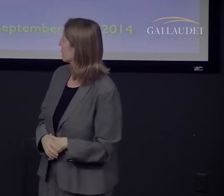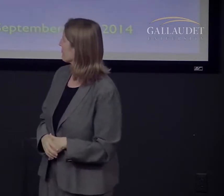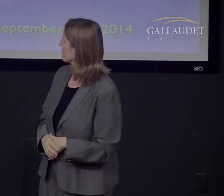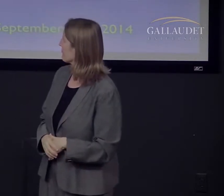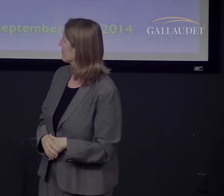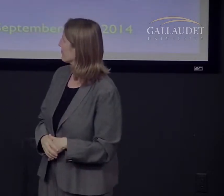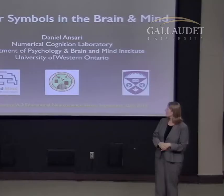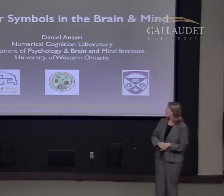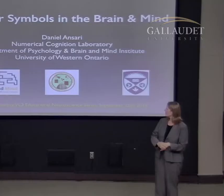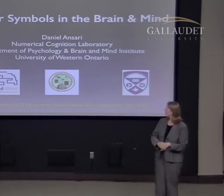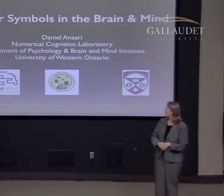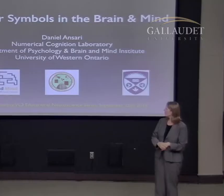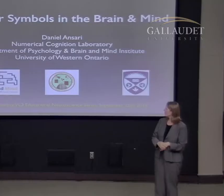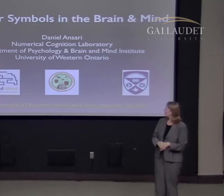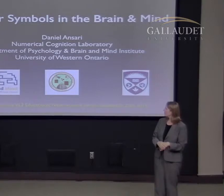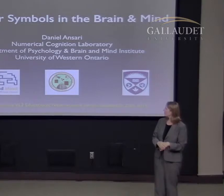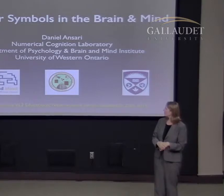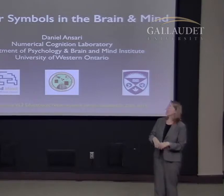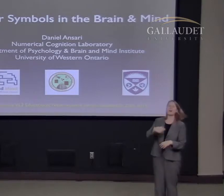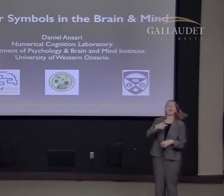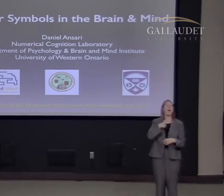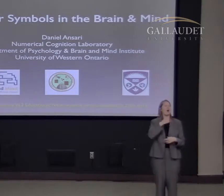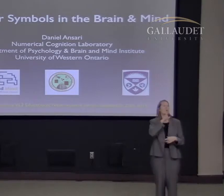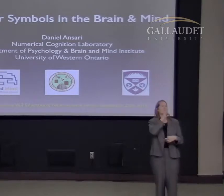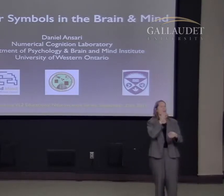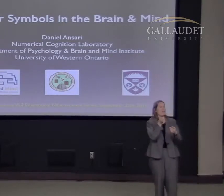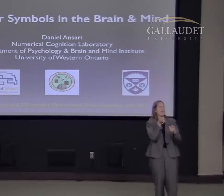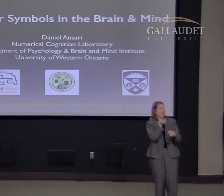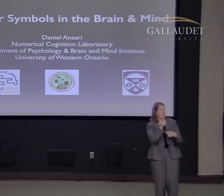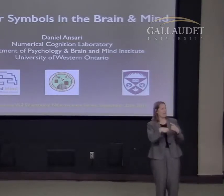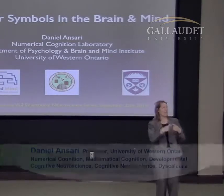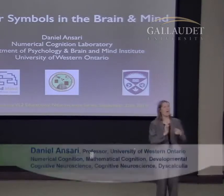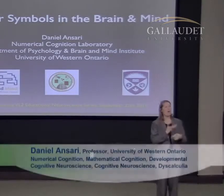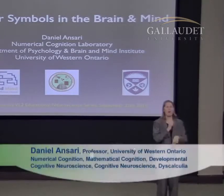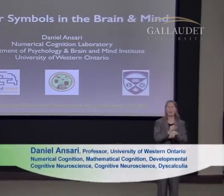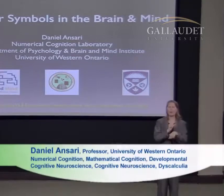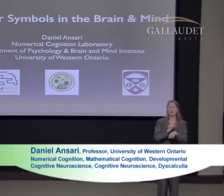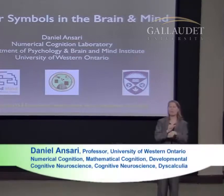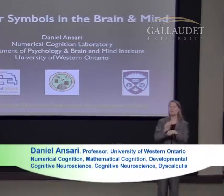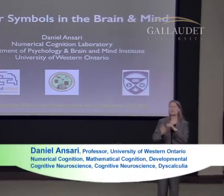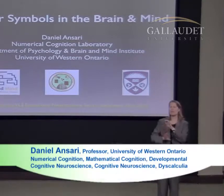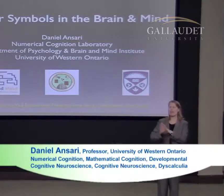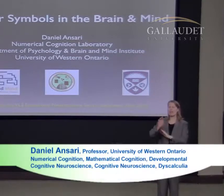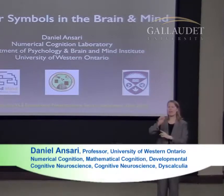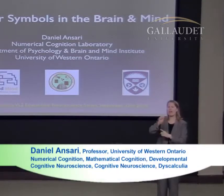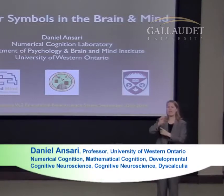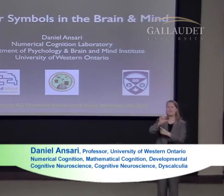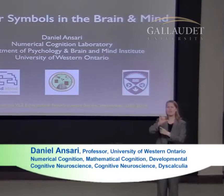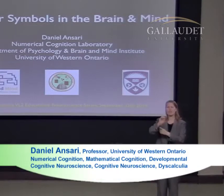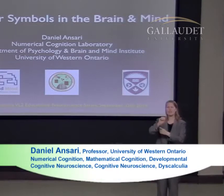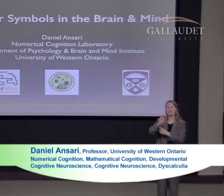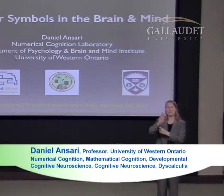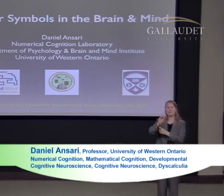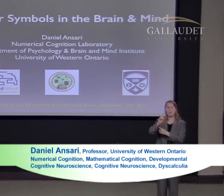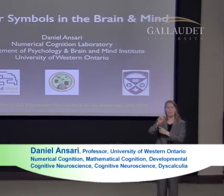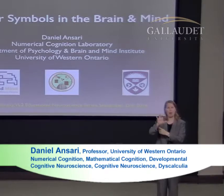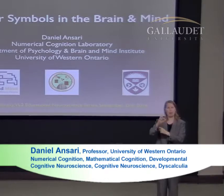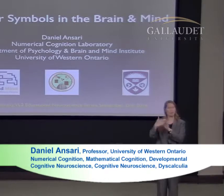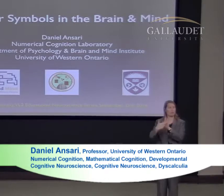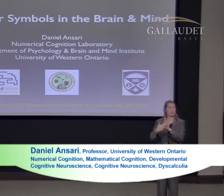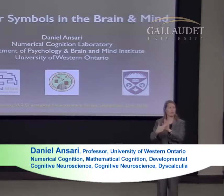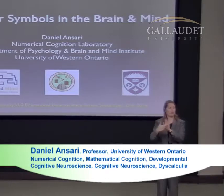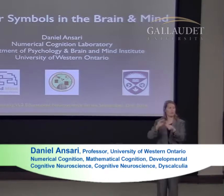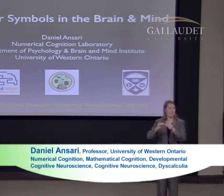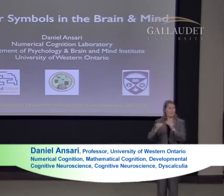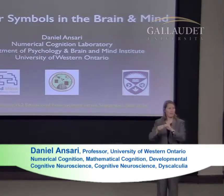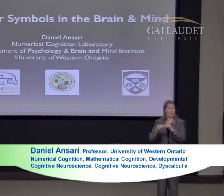So I want to talk a little bit about our work on the development of symbolic representations of number